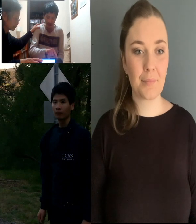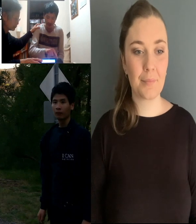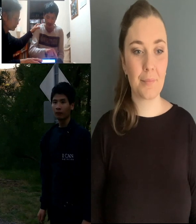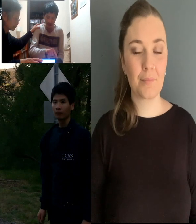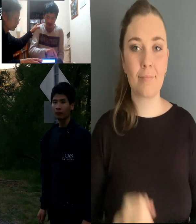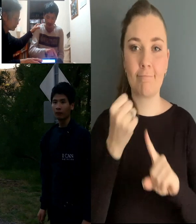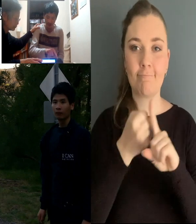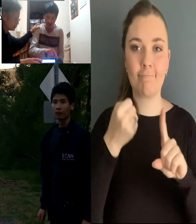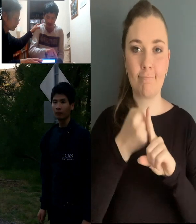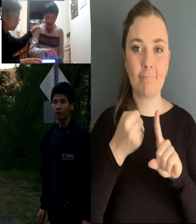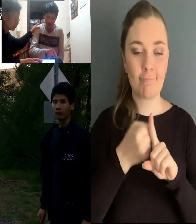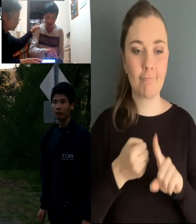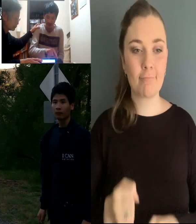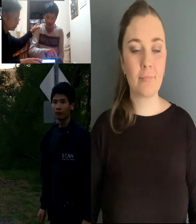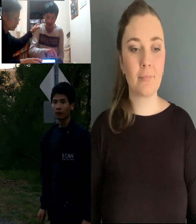advocate